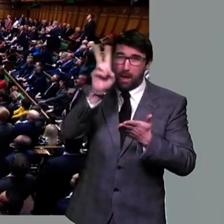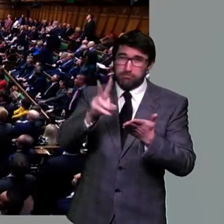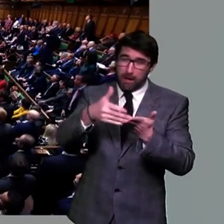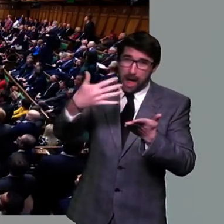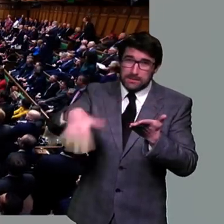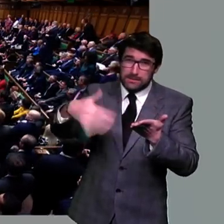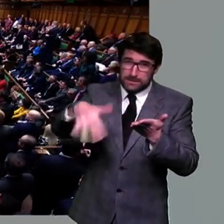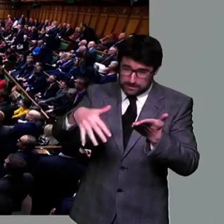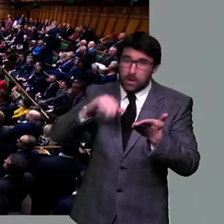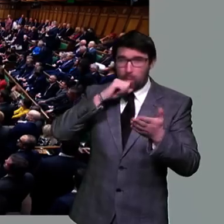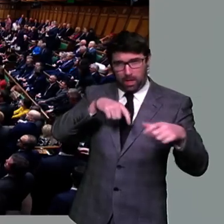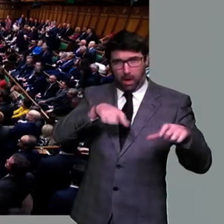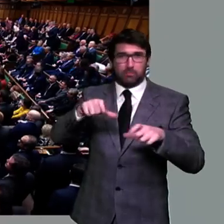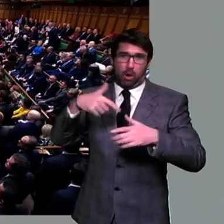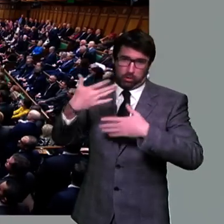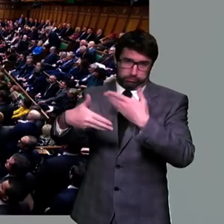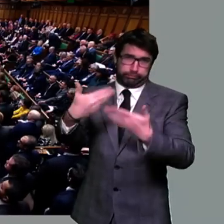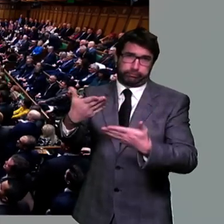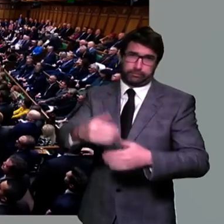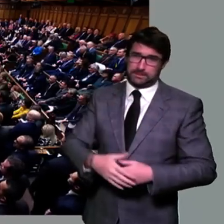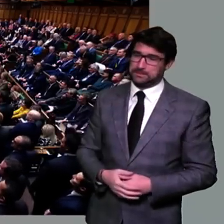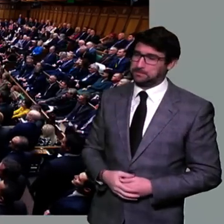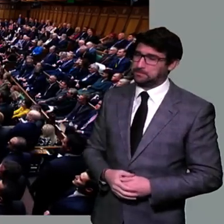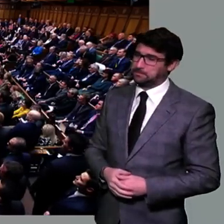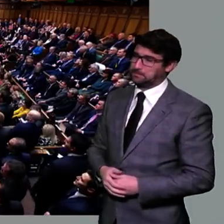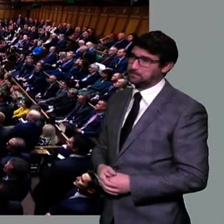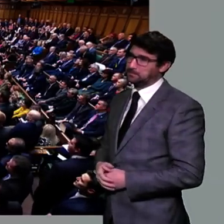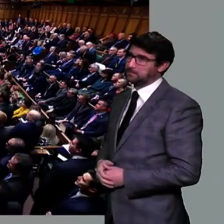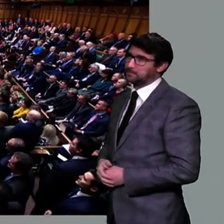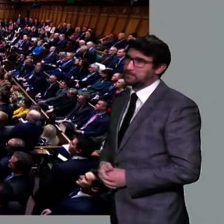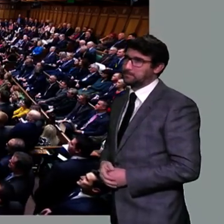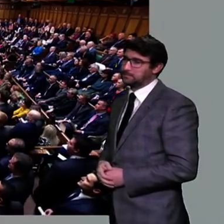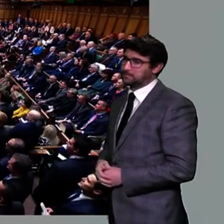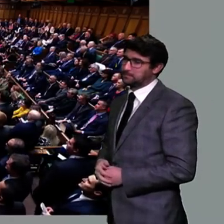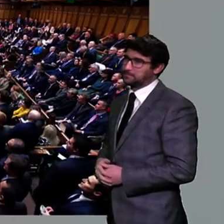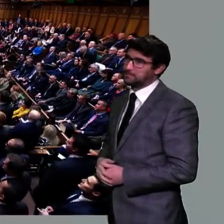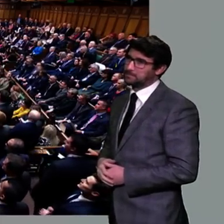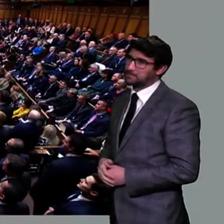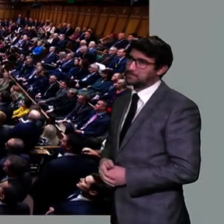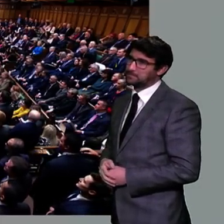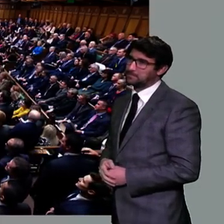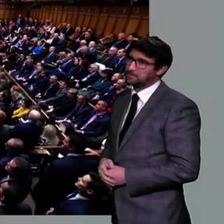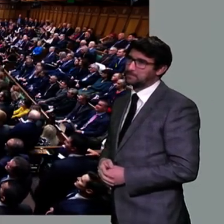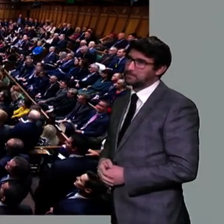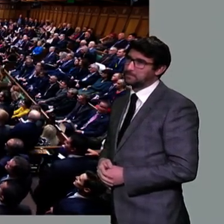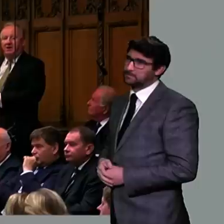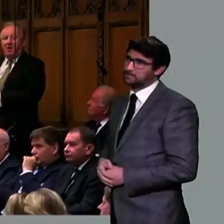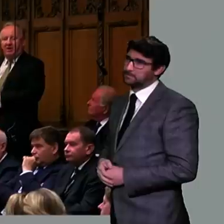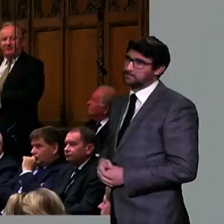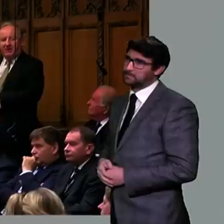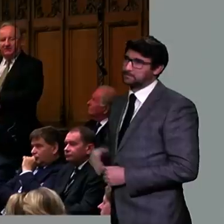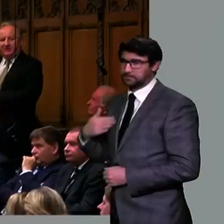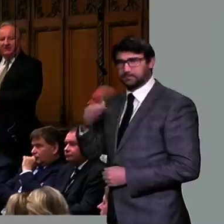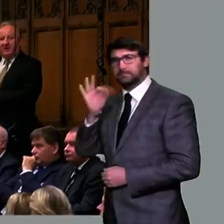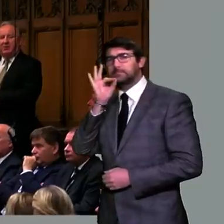Maurice Robertson. Thank you, Mr. Speaker. Does the Prime Minister agree with me that local people and local councils are